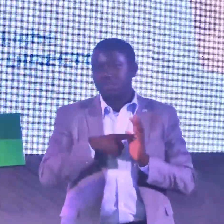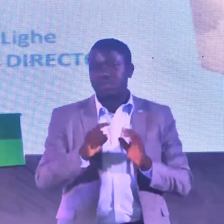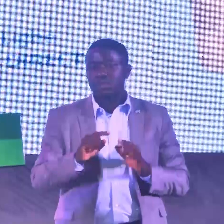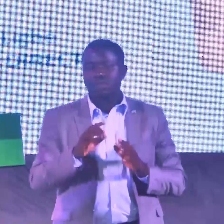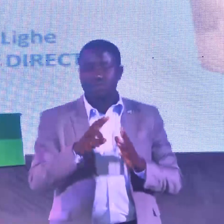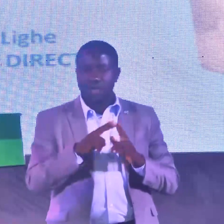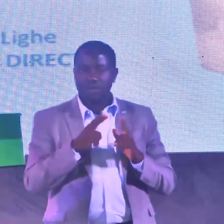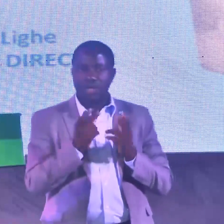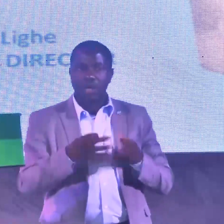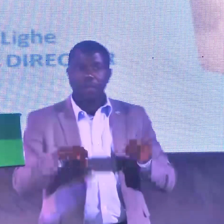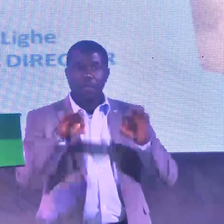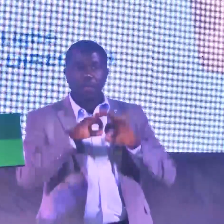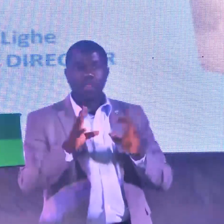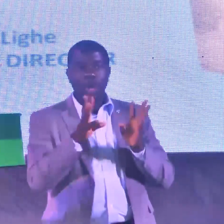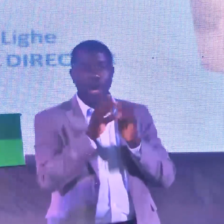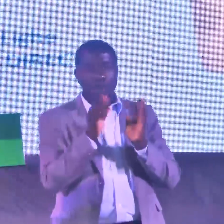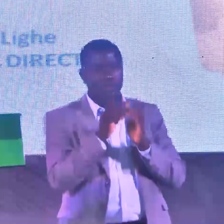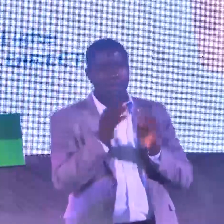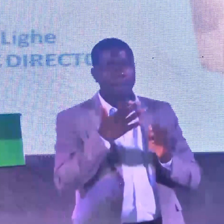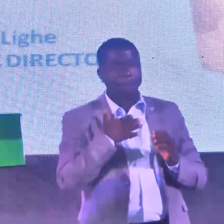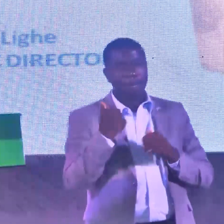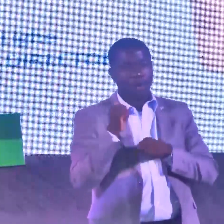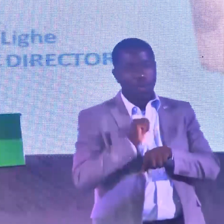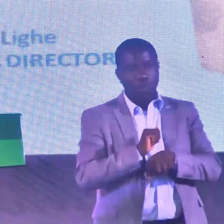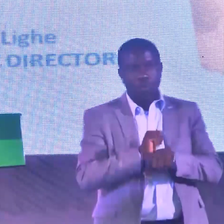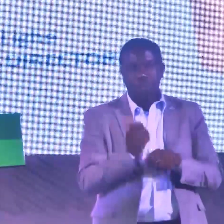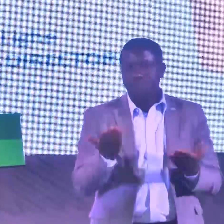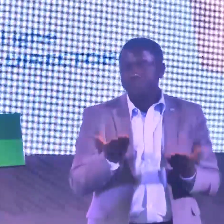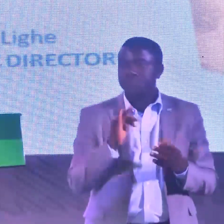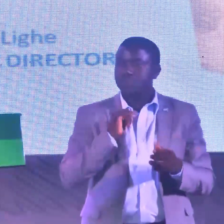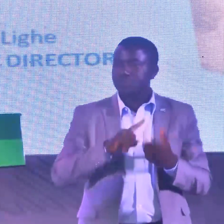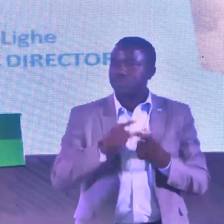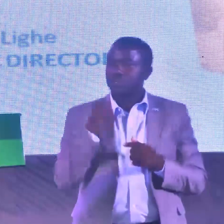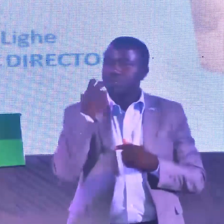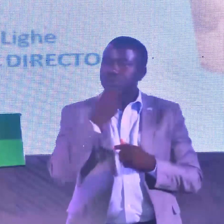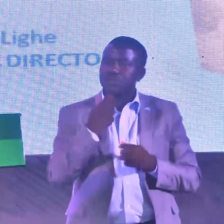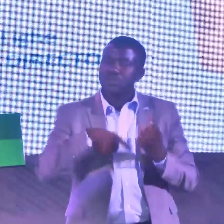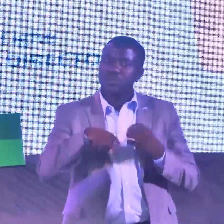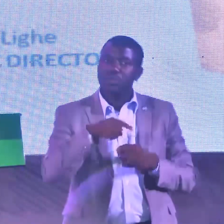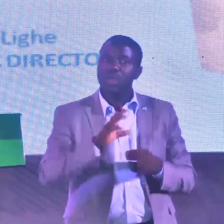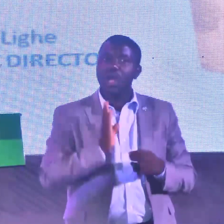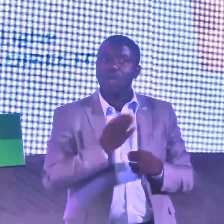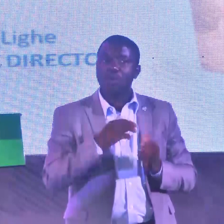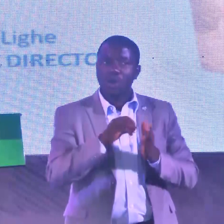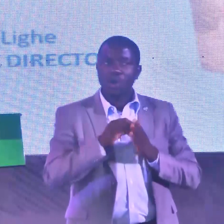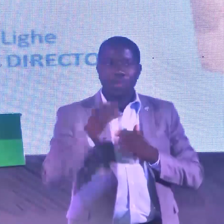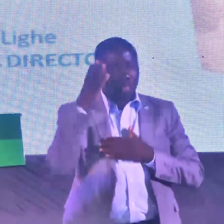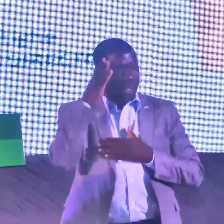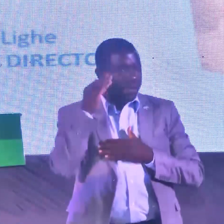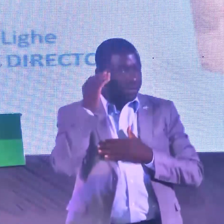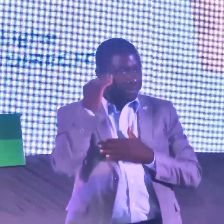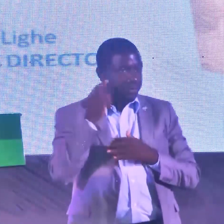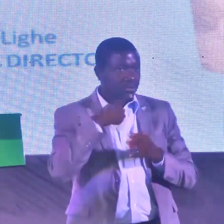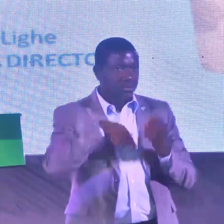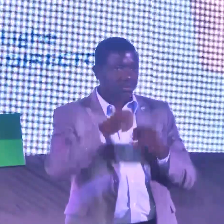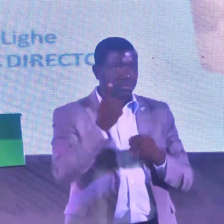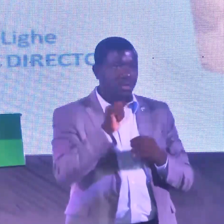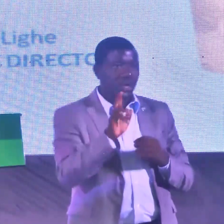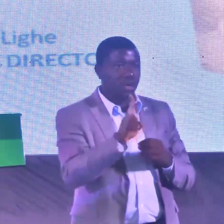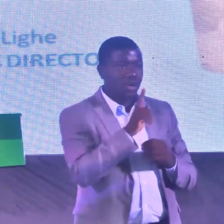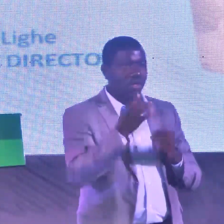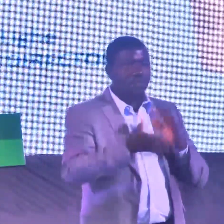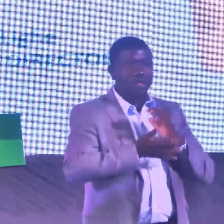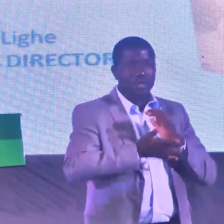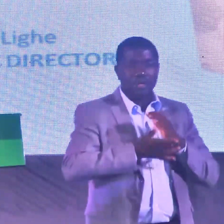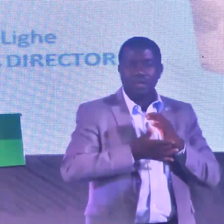conference. My task here is to speak about our own experience regarding the use of technology